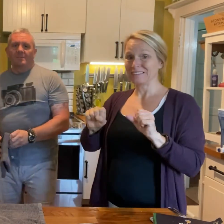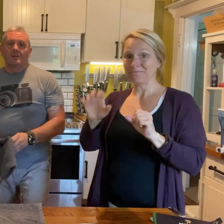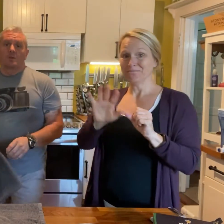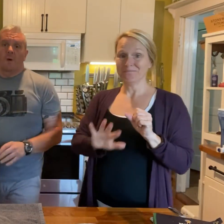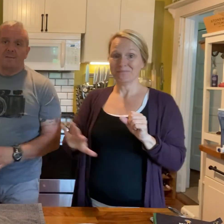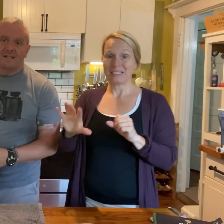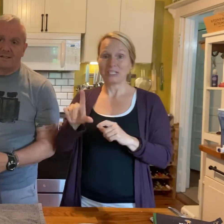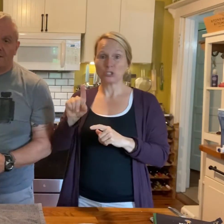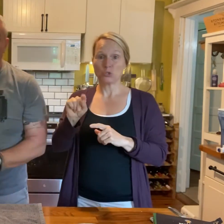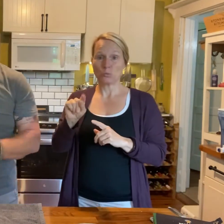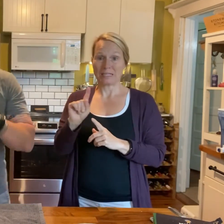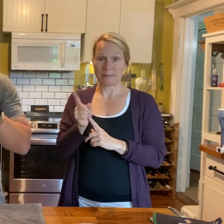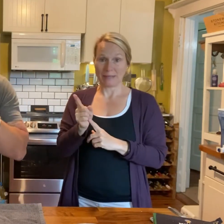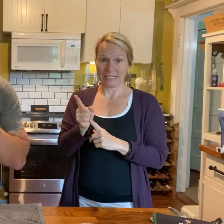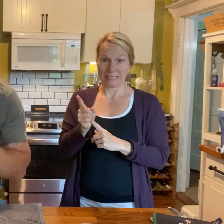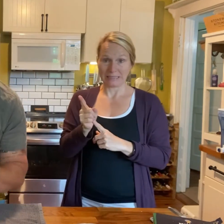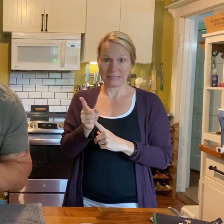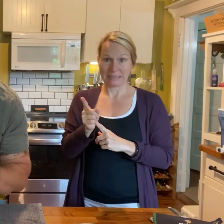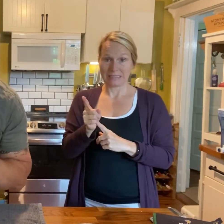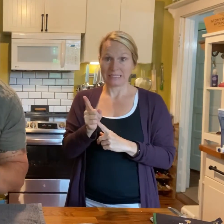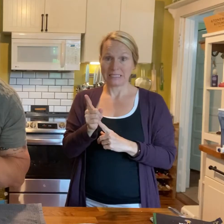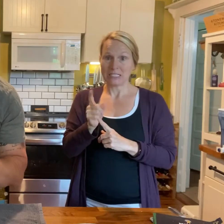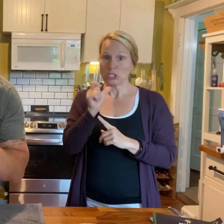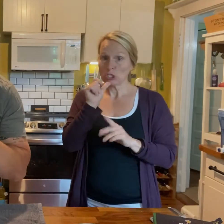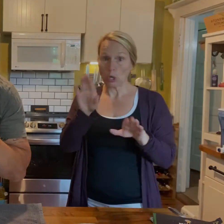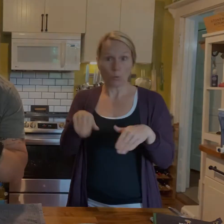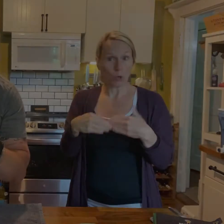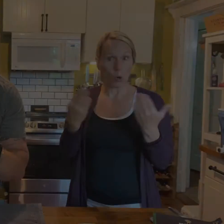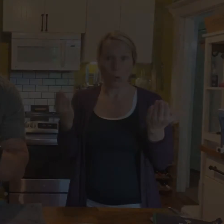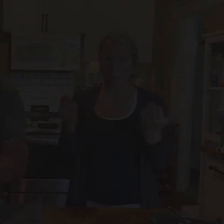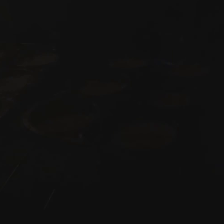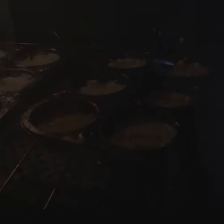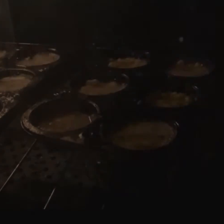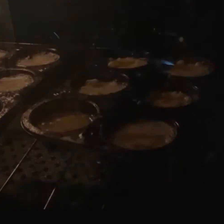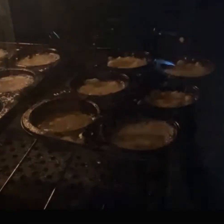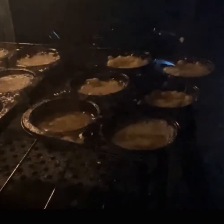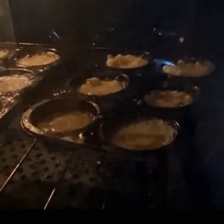they'll take about 20 minutes. Don't open the oven until you're finished.